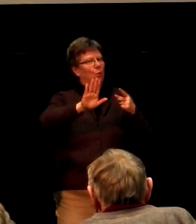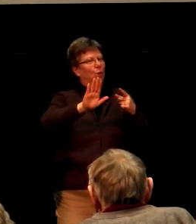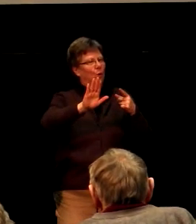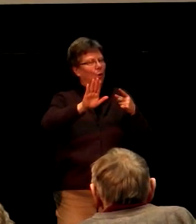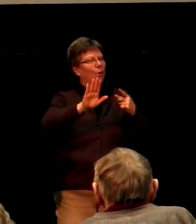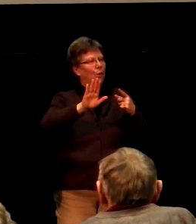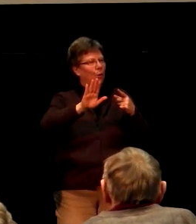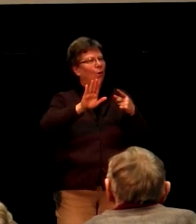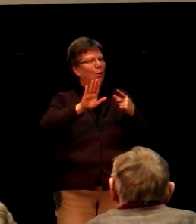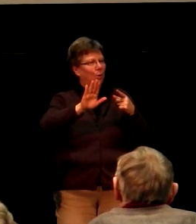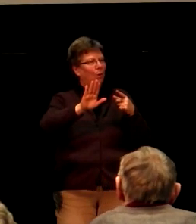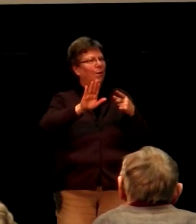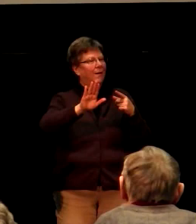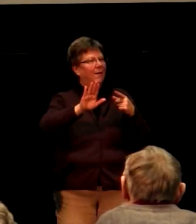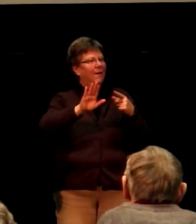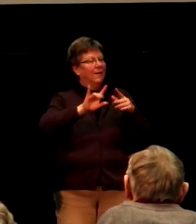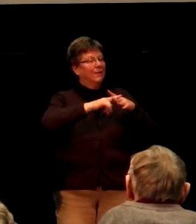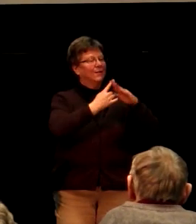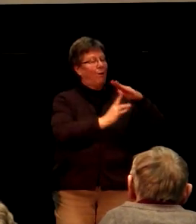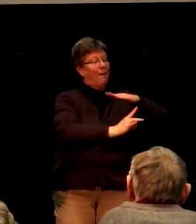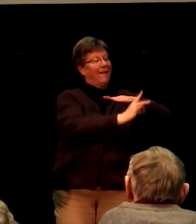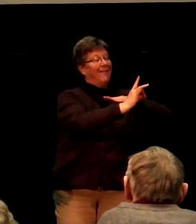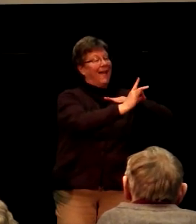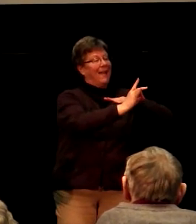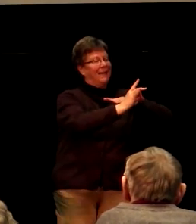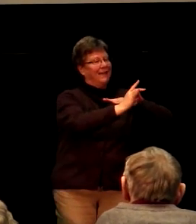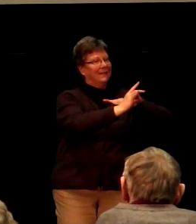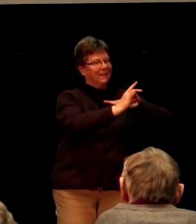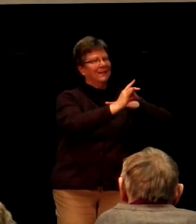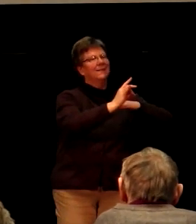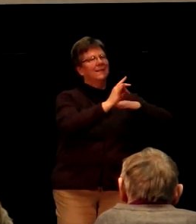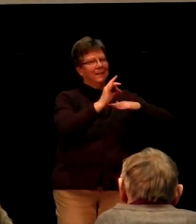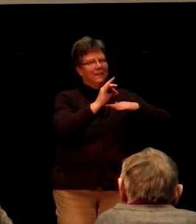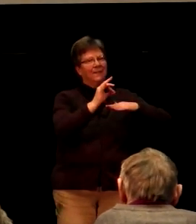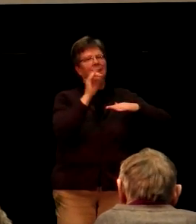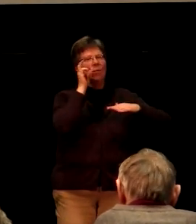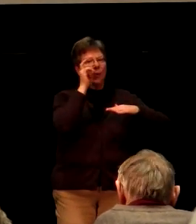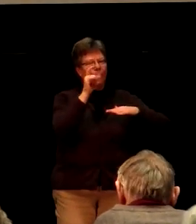fragile light bent gatheringly. E.E. Cummings.